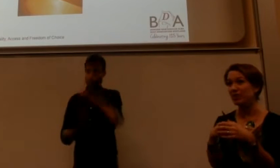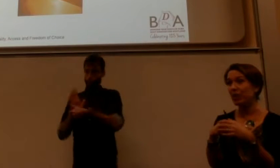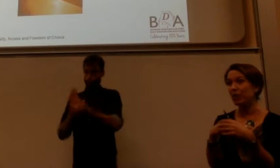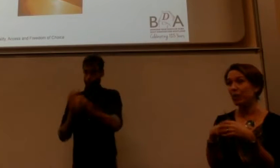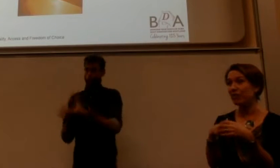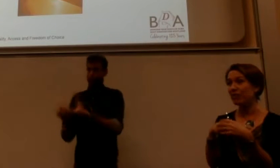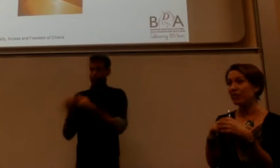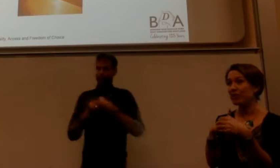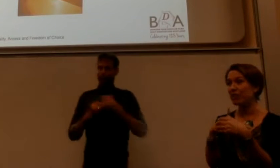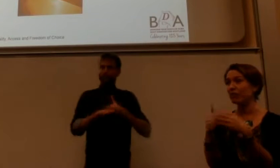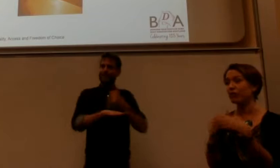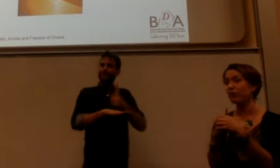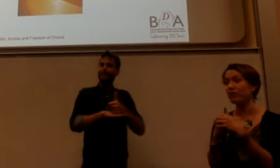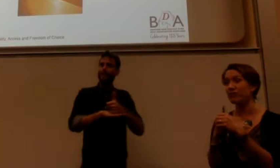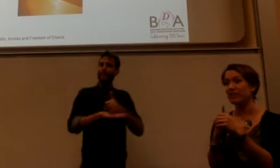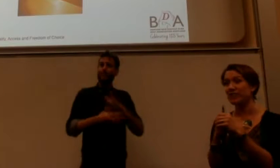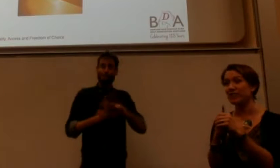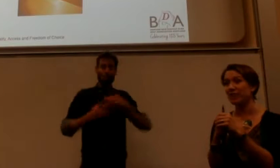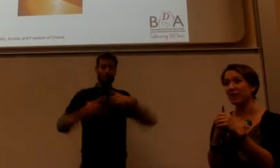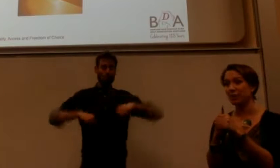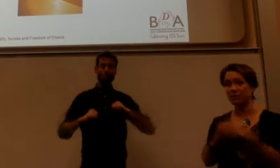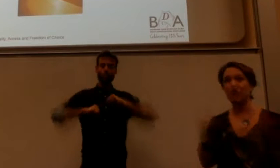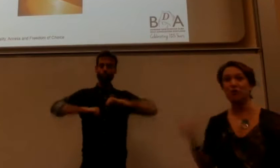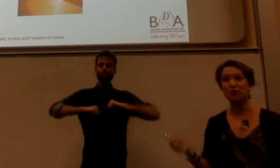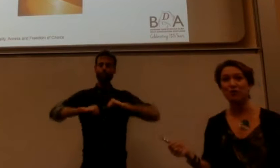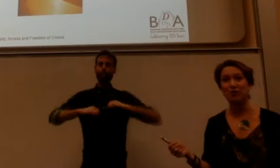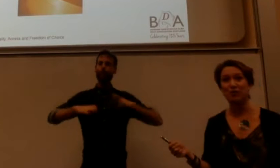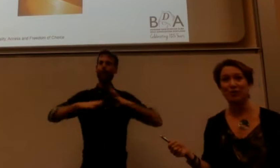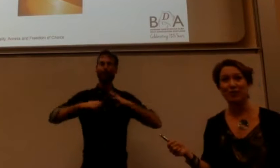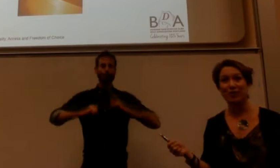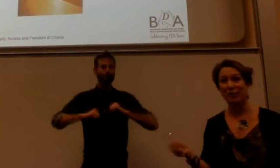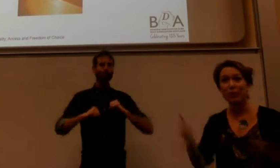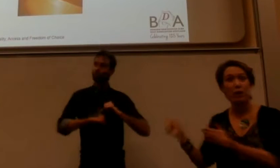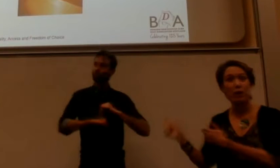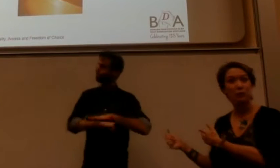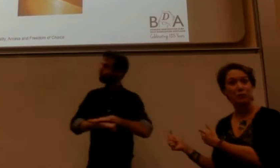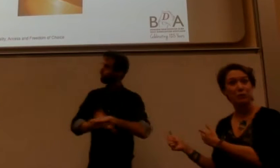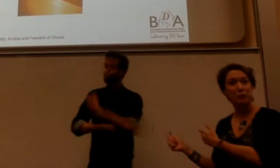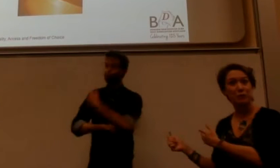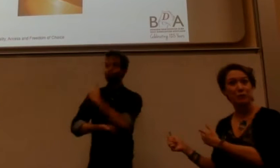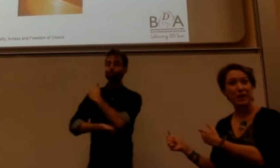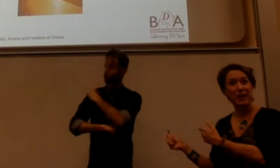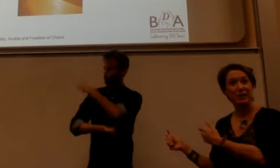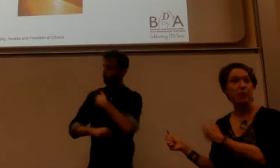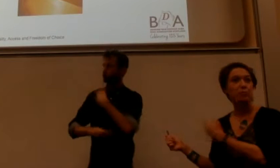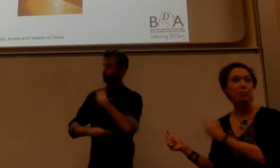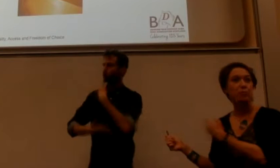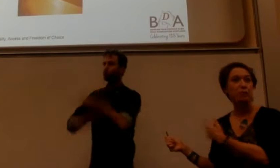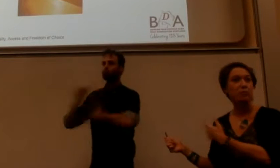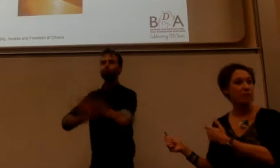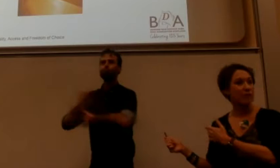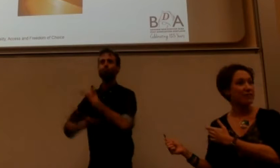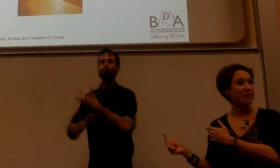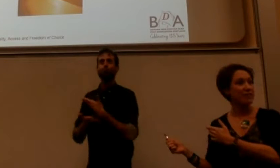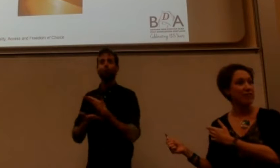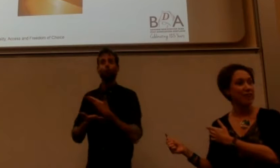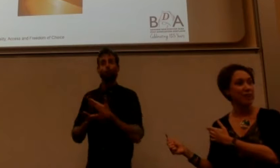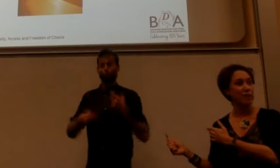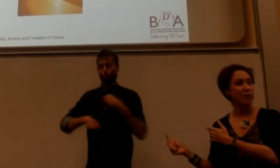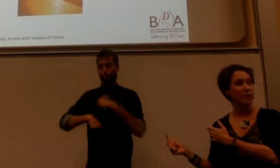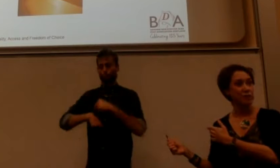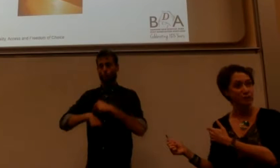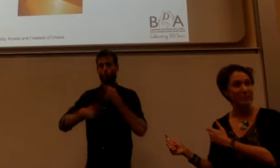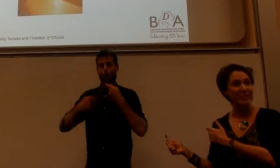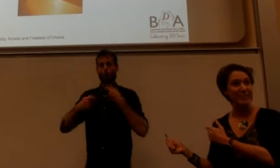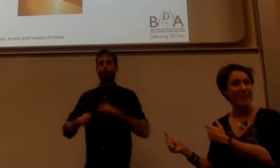position when the local authority wants to talk to you. It will be an open door, and you'll be much more effective if